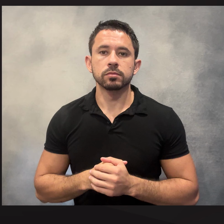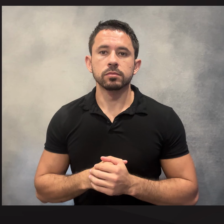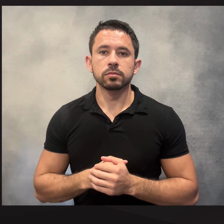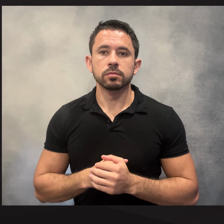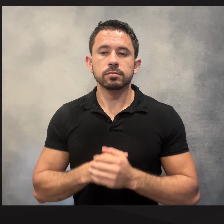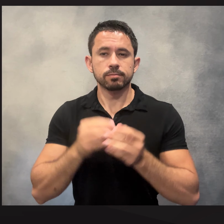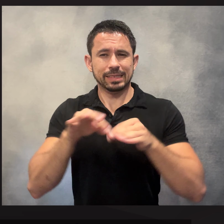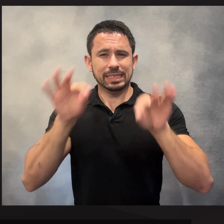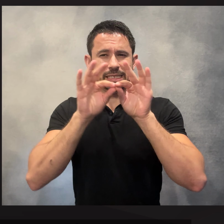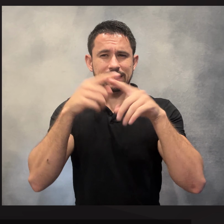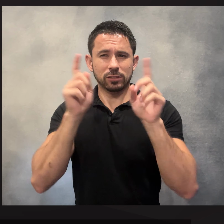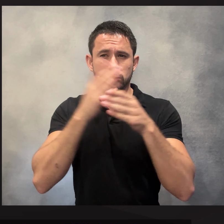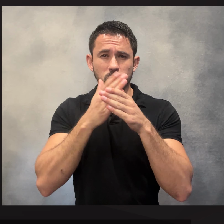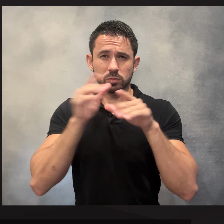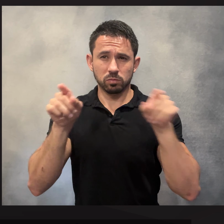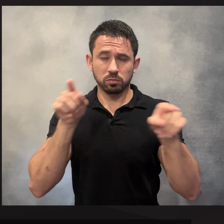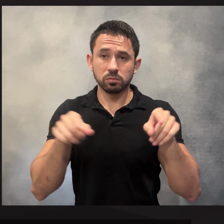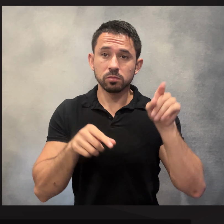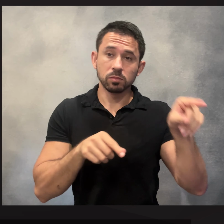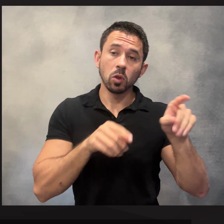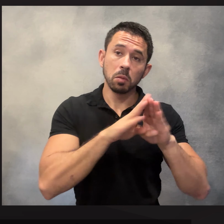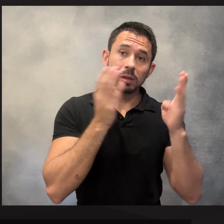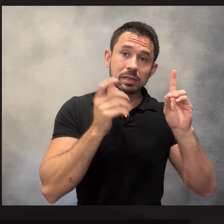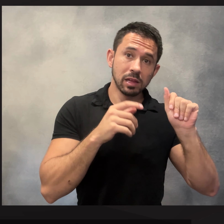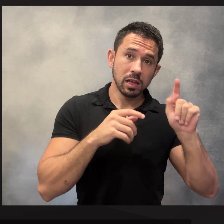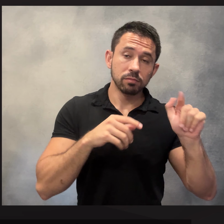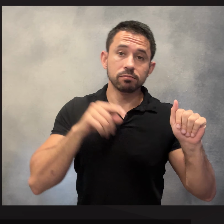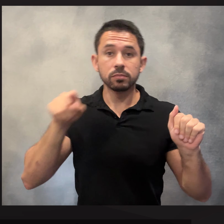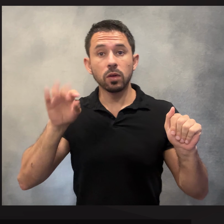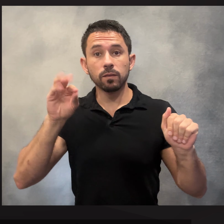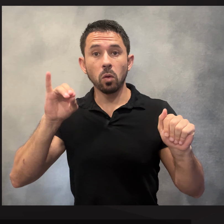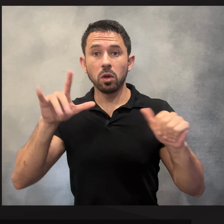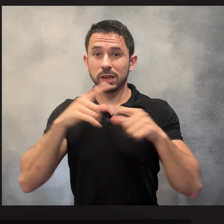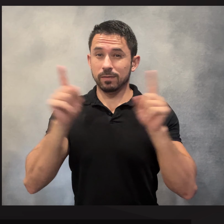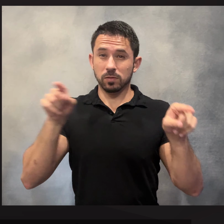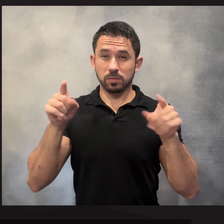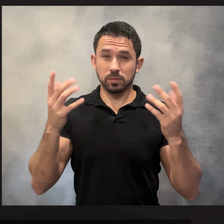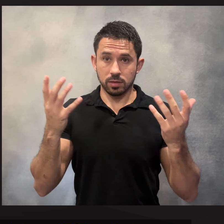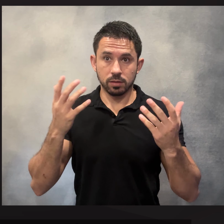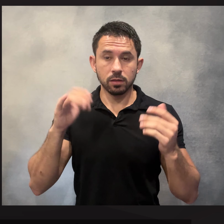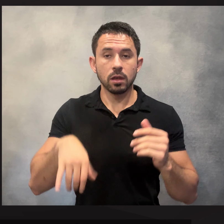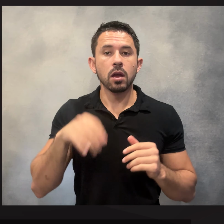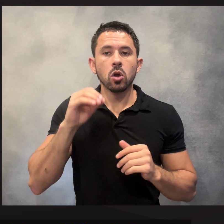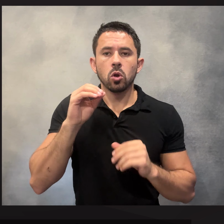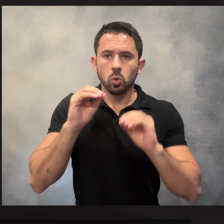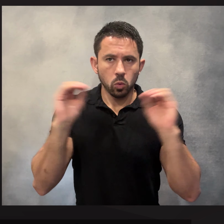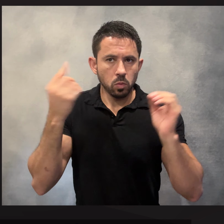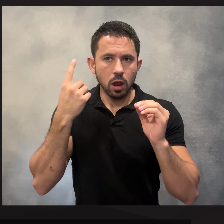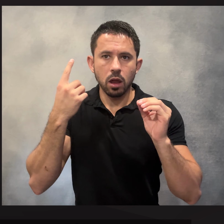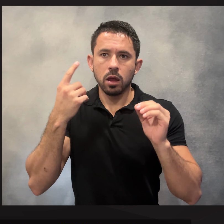A key difference between open data and FOIL is that no one needs to ask for the information.